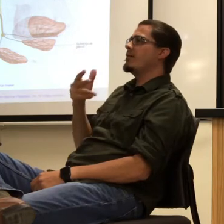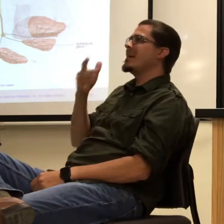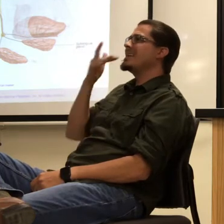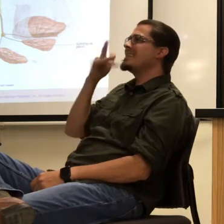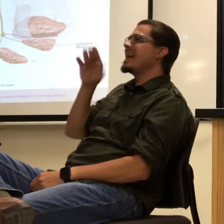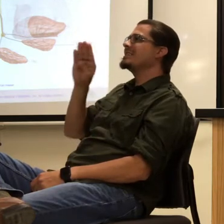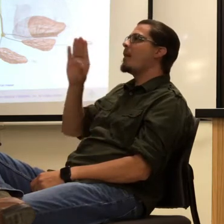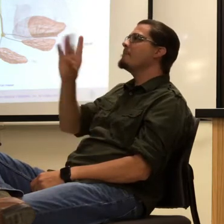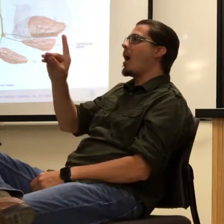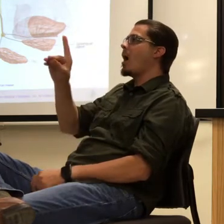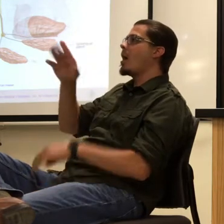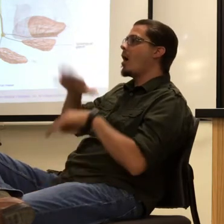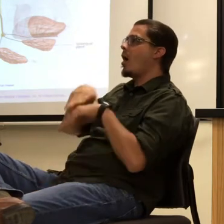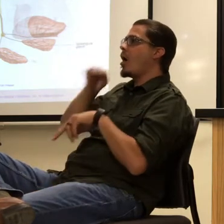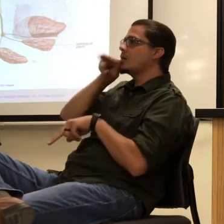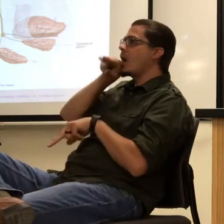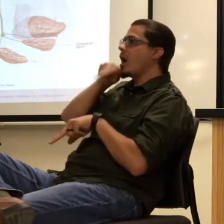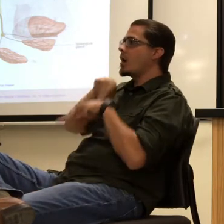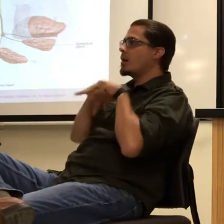taste buds of tongue.